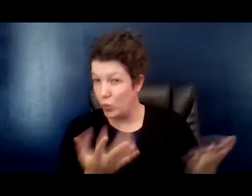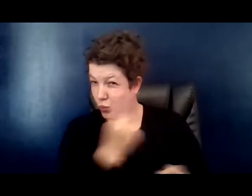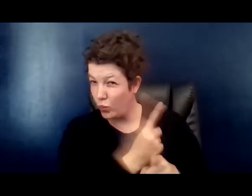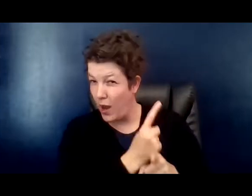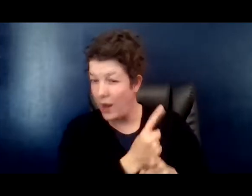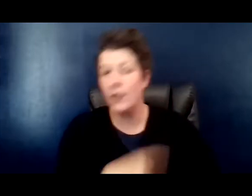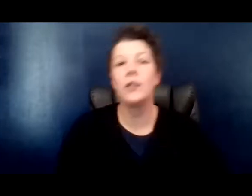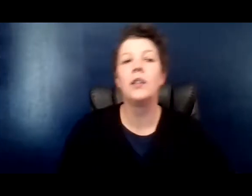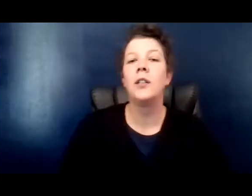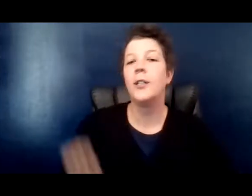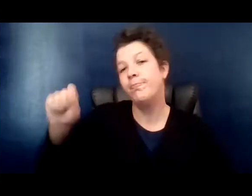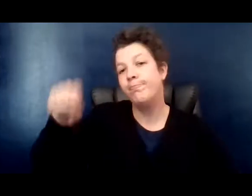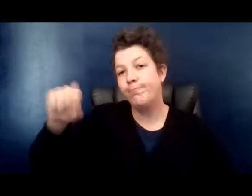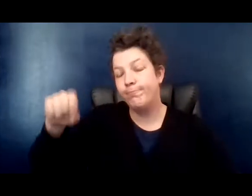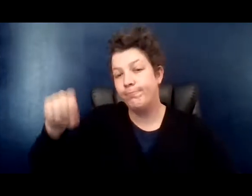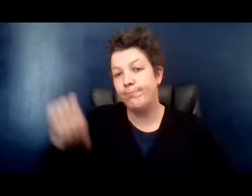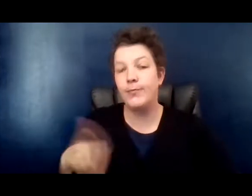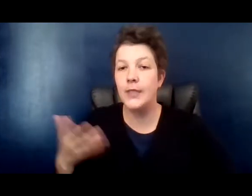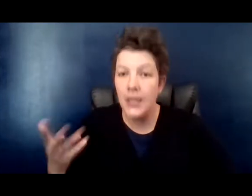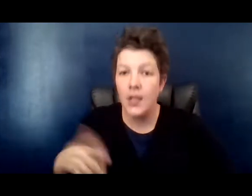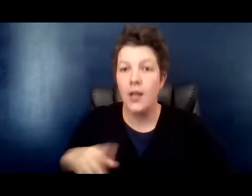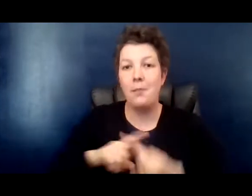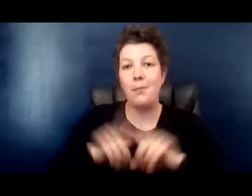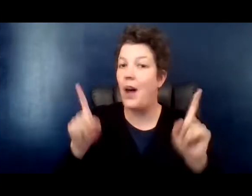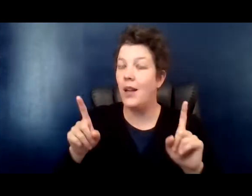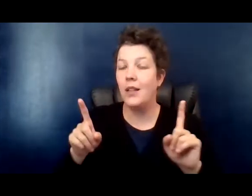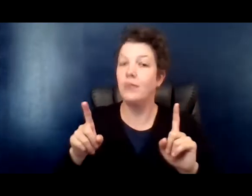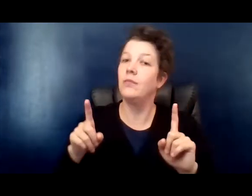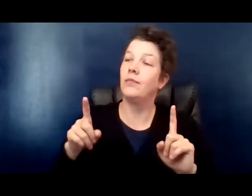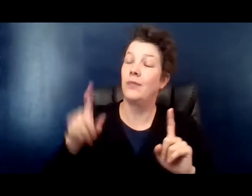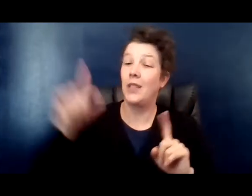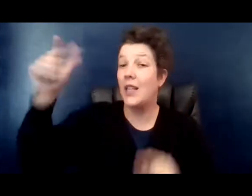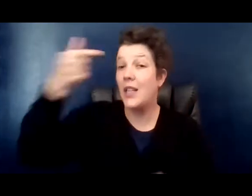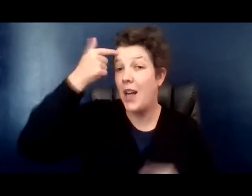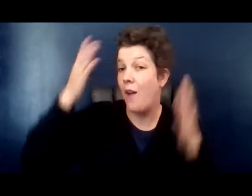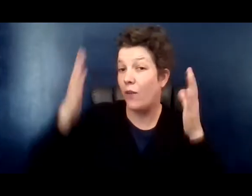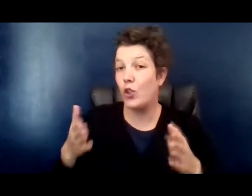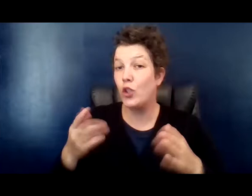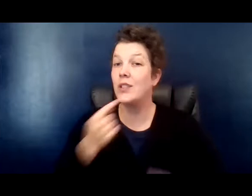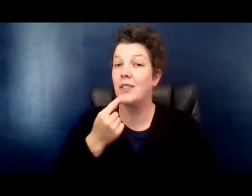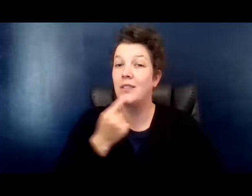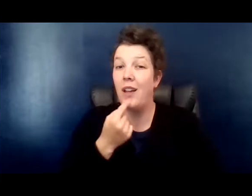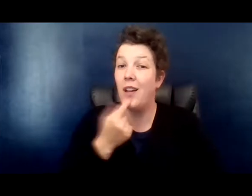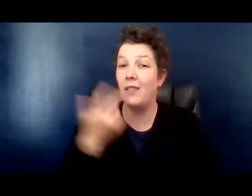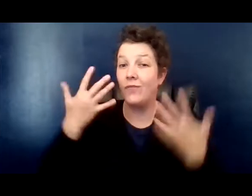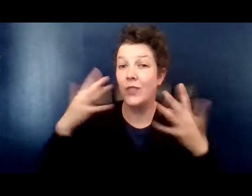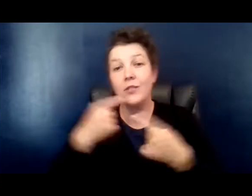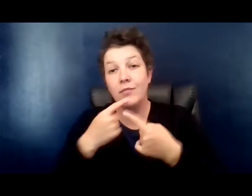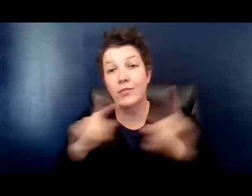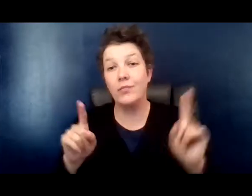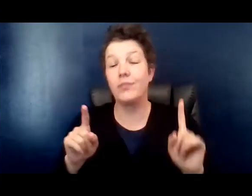in the discussion with the governor. I mean, the governor made it very clear that he wanted each of us to be responsible for our jurisdictions.